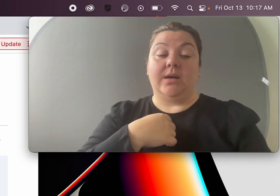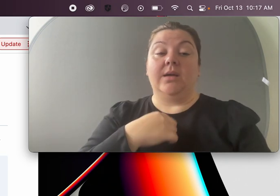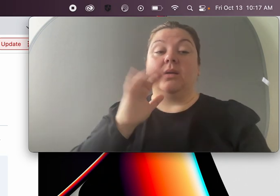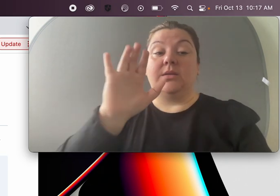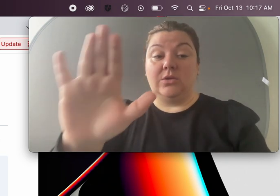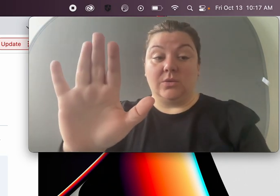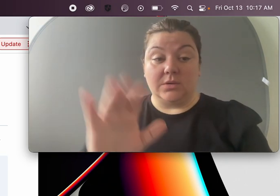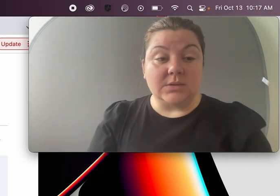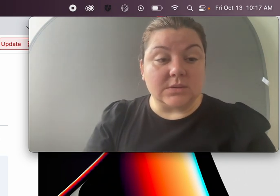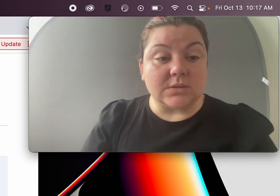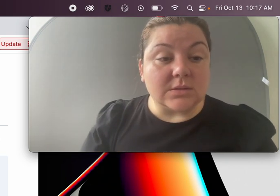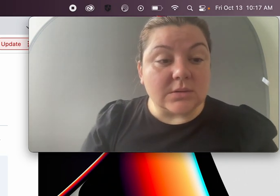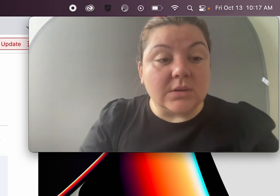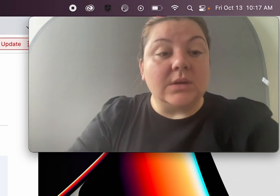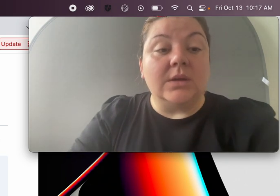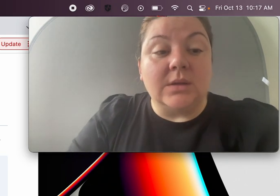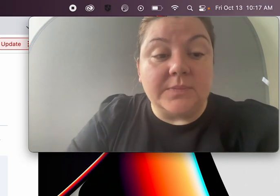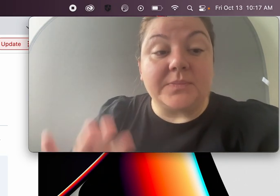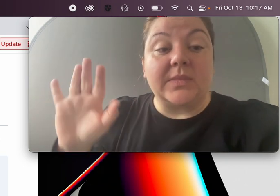I, and then yours.